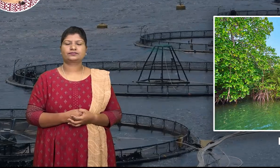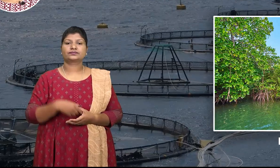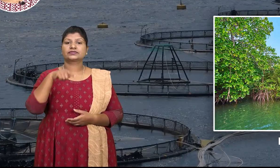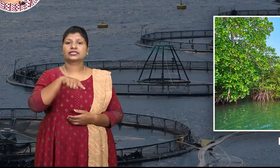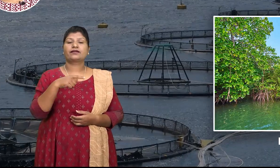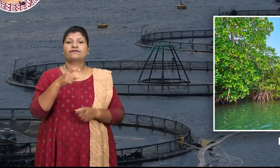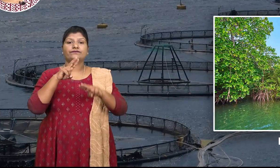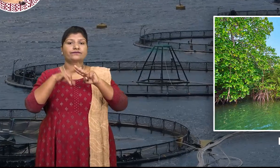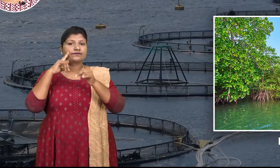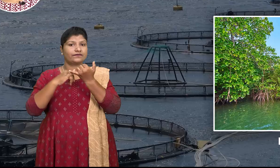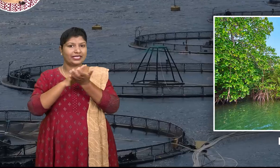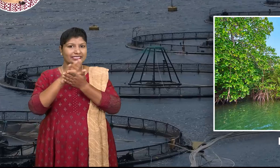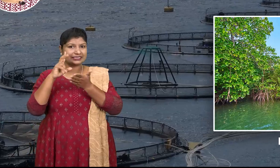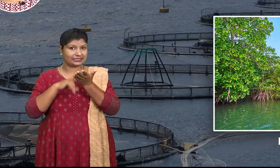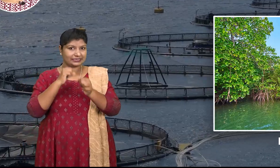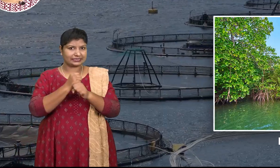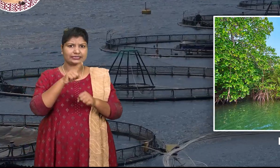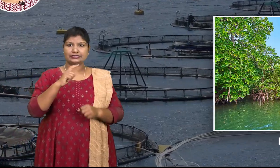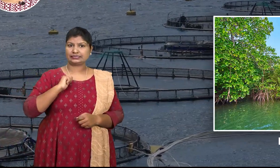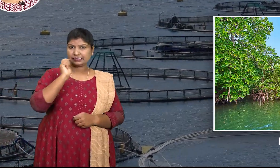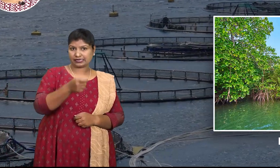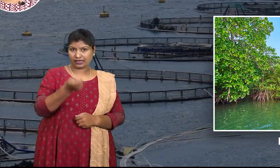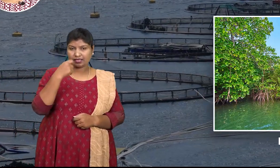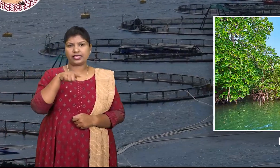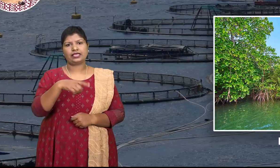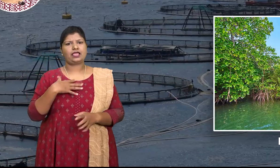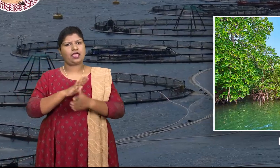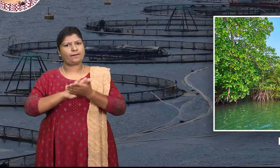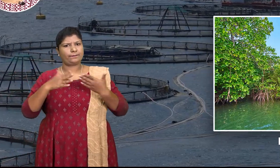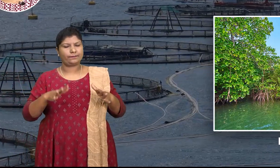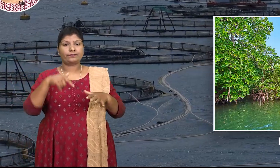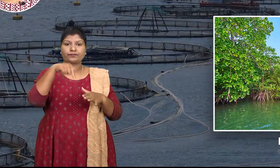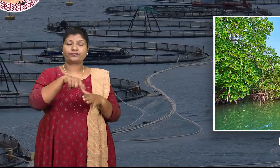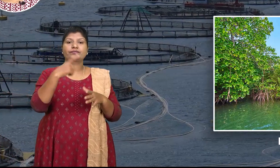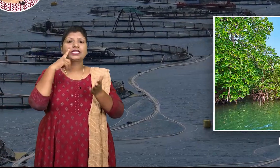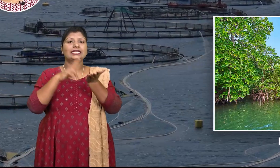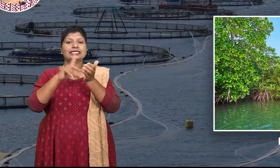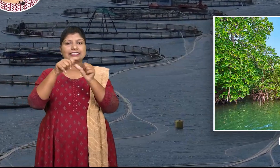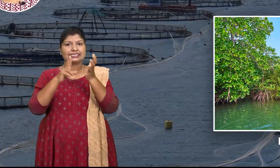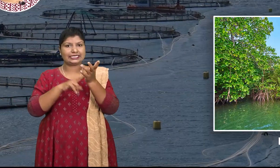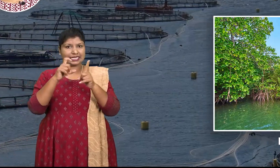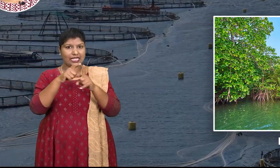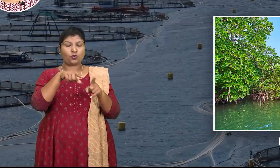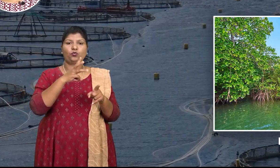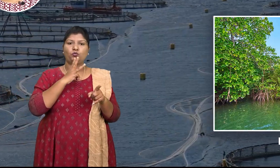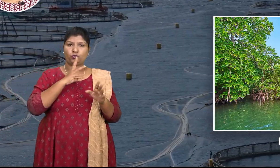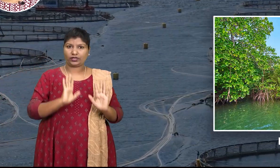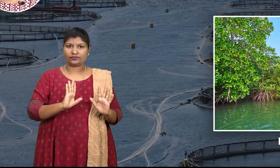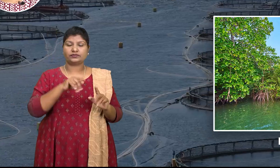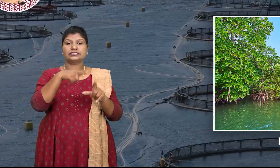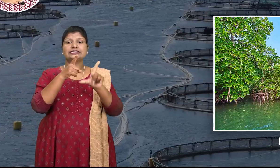Fishing is also done in such inland water bodies, but the yields